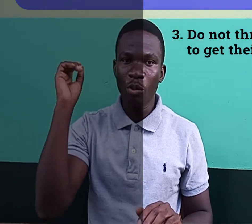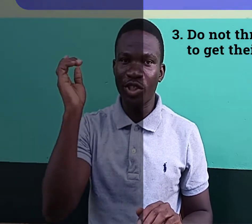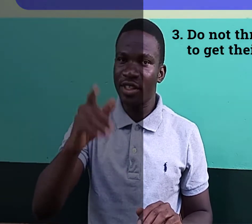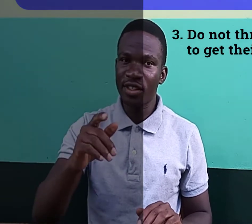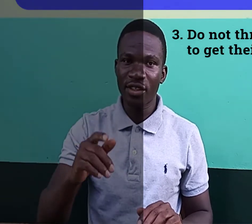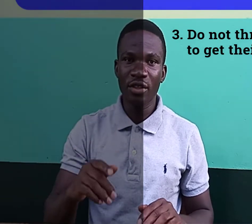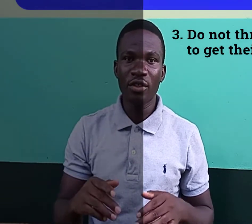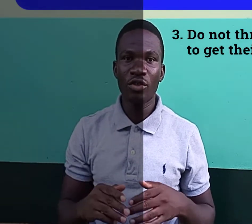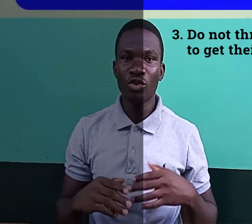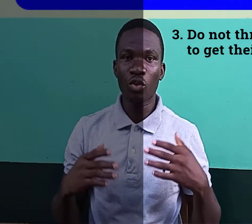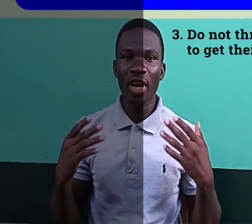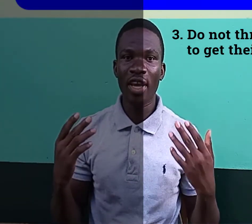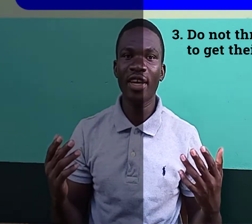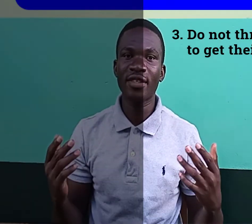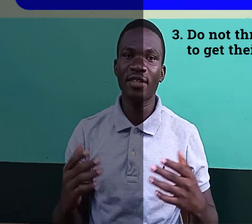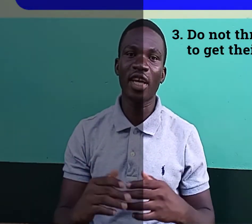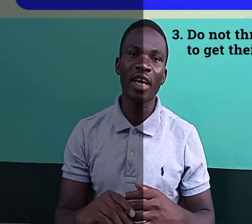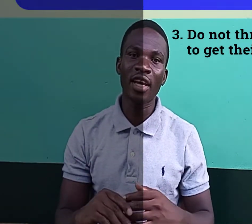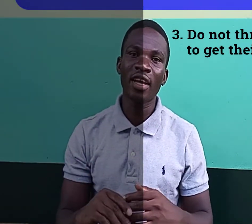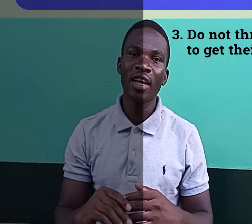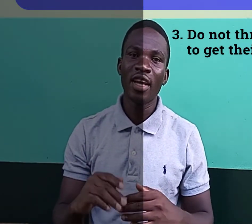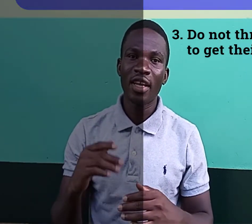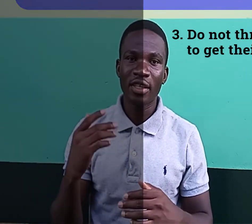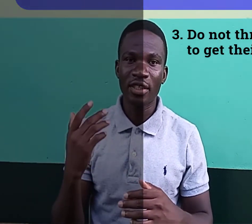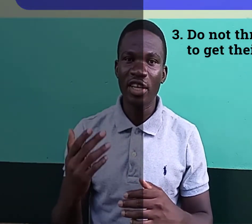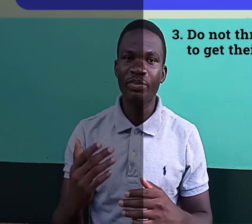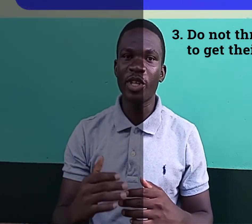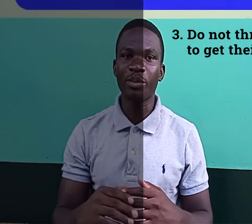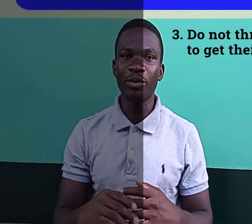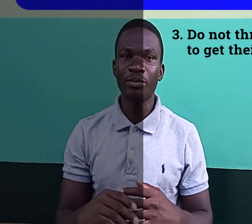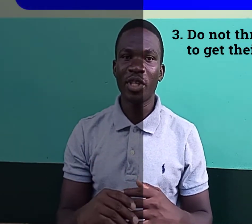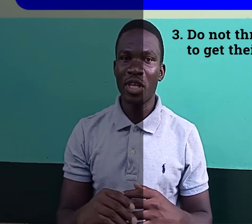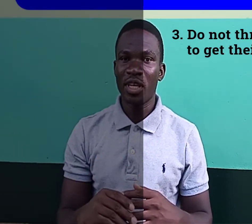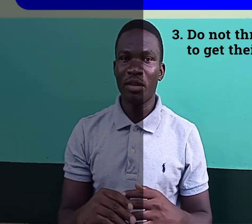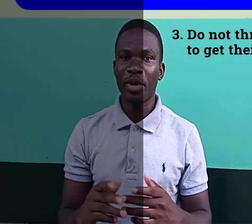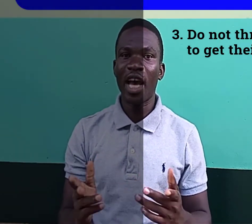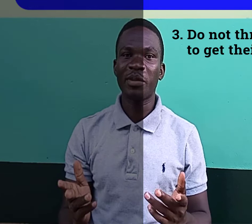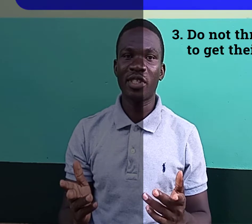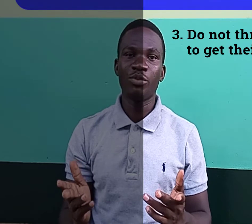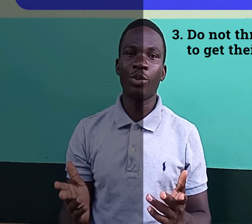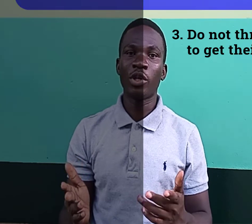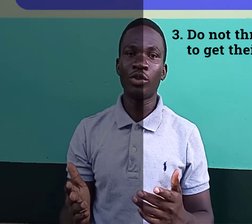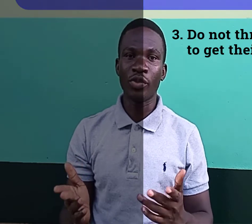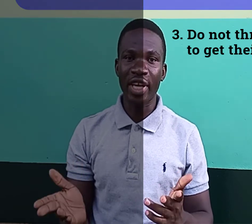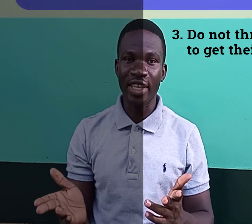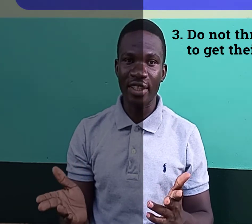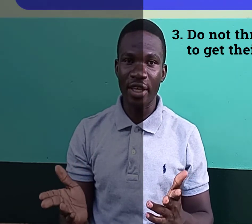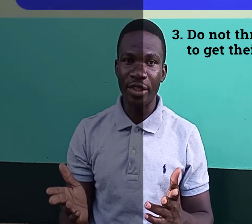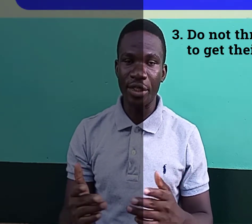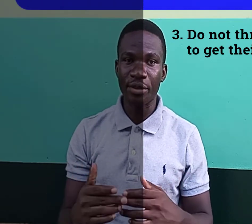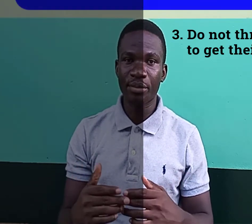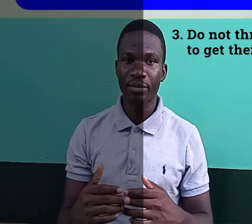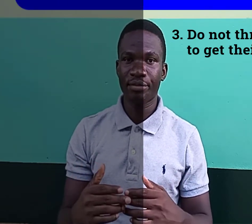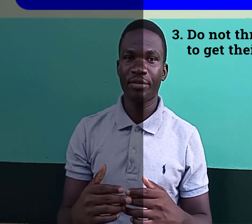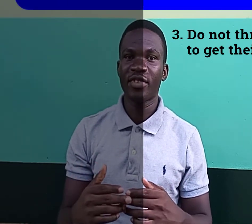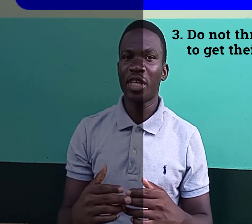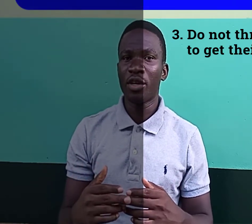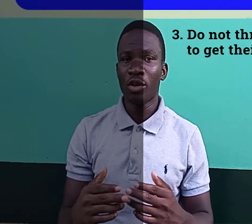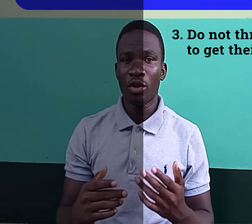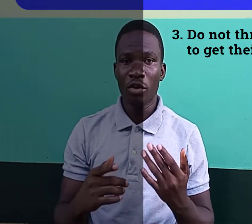object to hit the deaf people. Perhaps we want to get their attention.